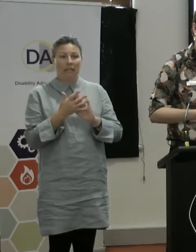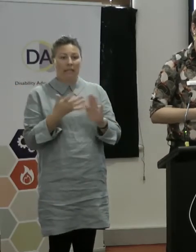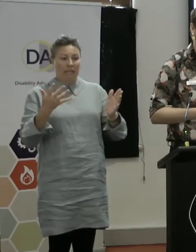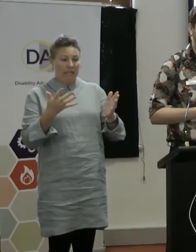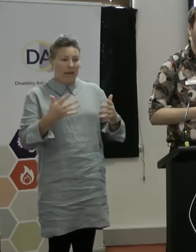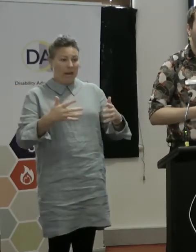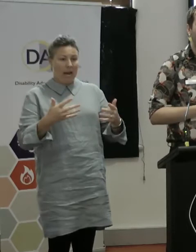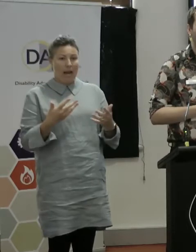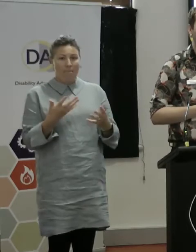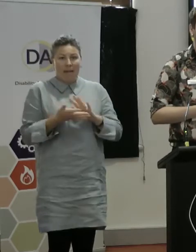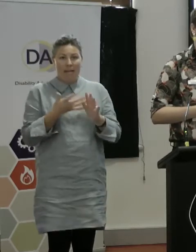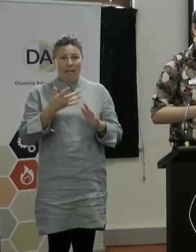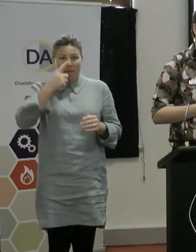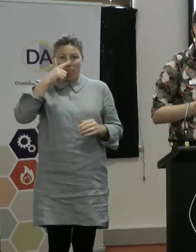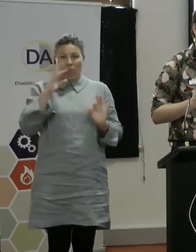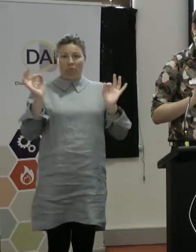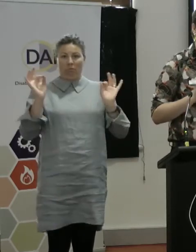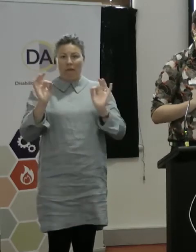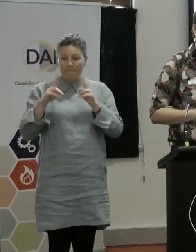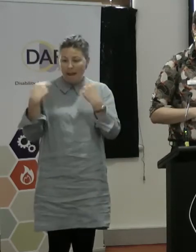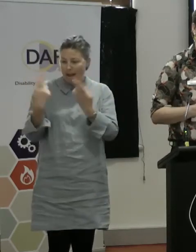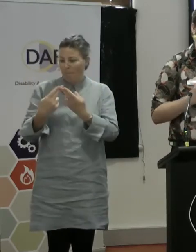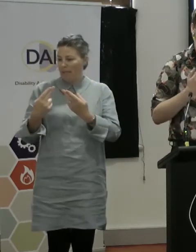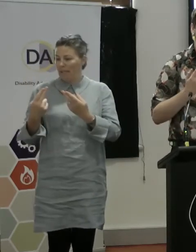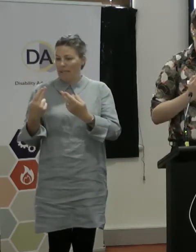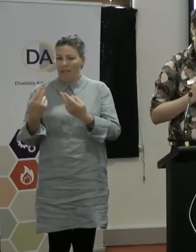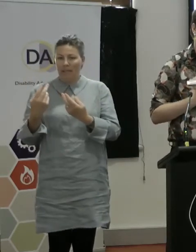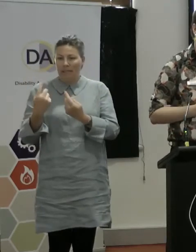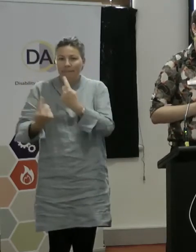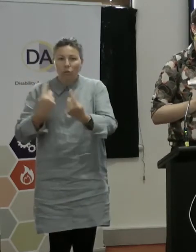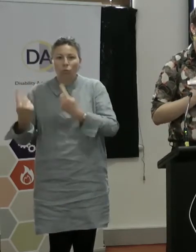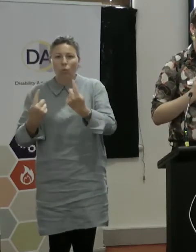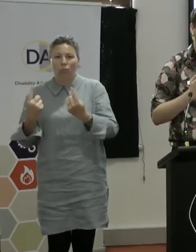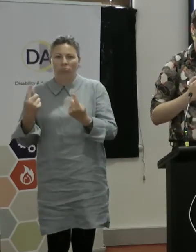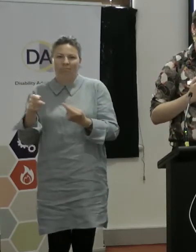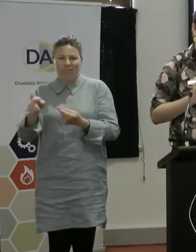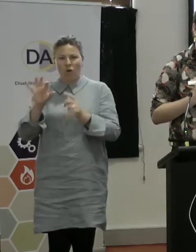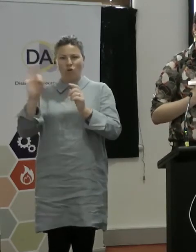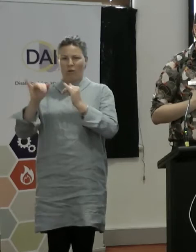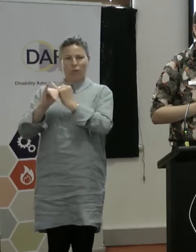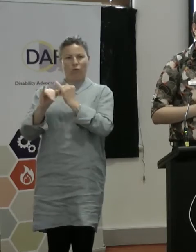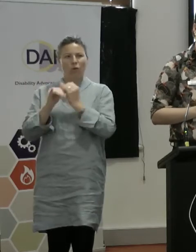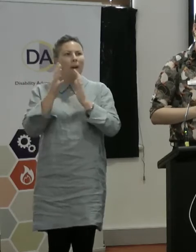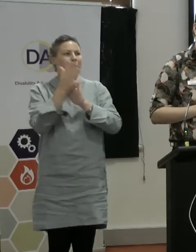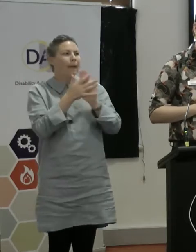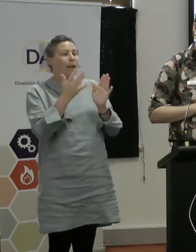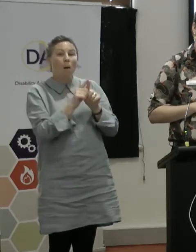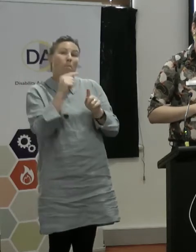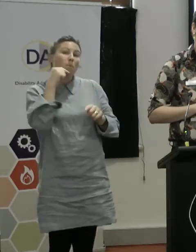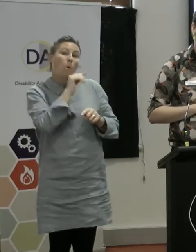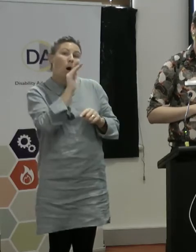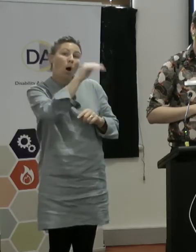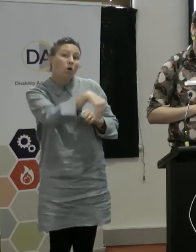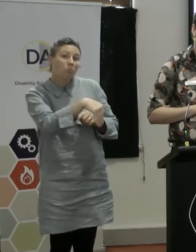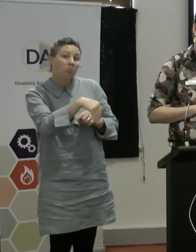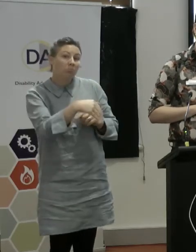themselves. It obviously involves companies and schools, and boys' homes is probably